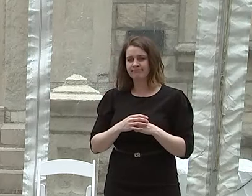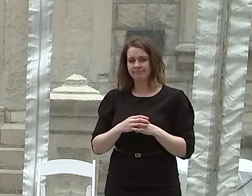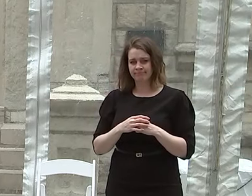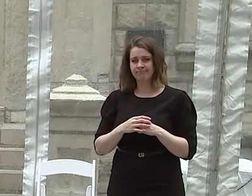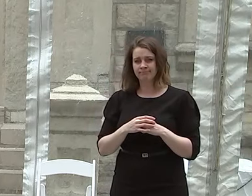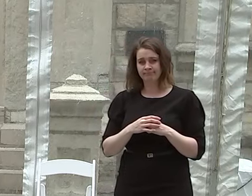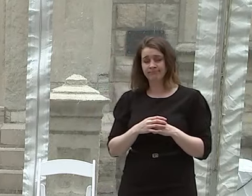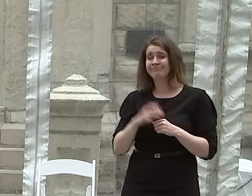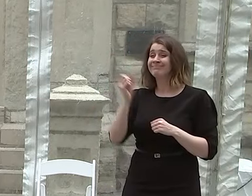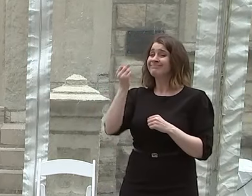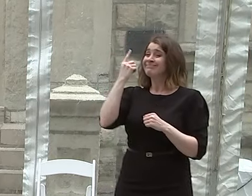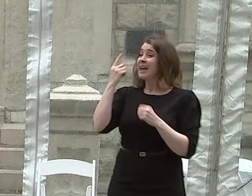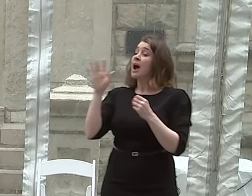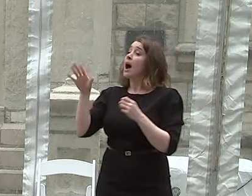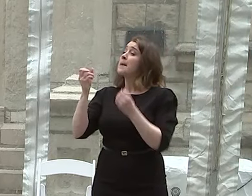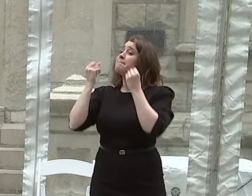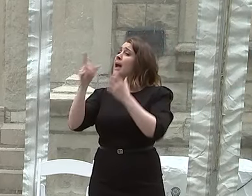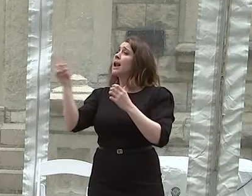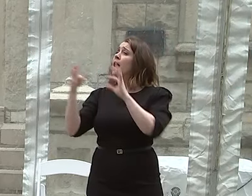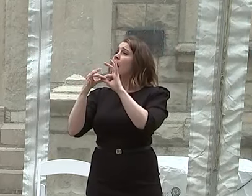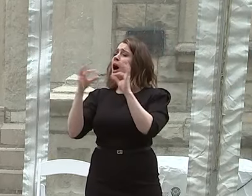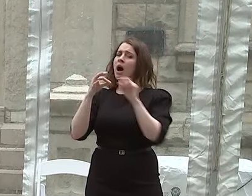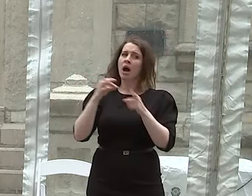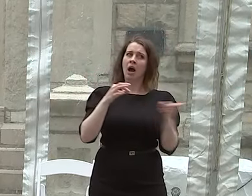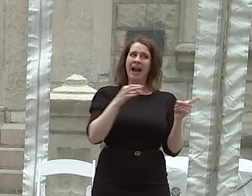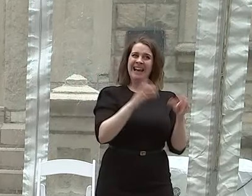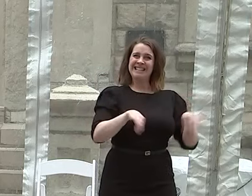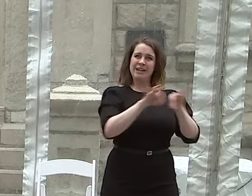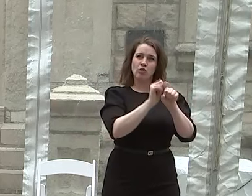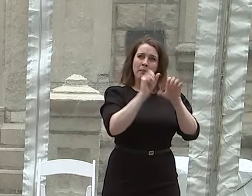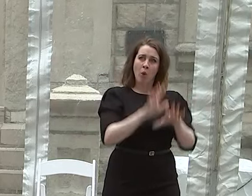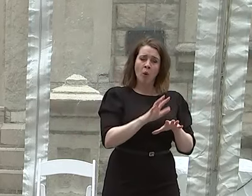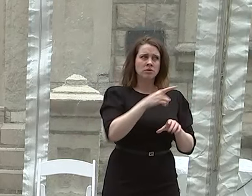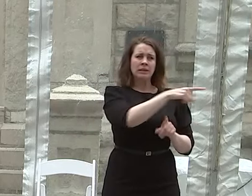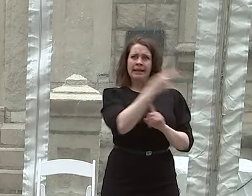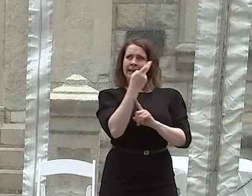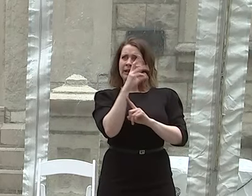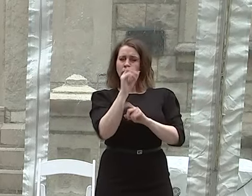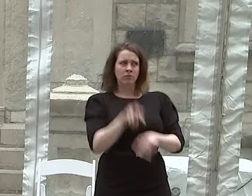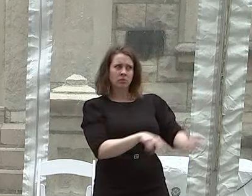corporations refer to essential workers as heroes throughout the crisis, and they're not wrong.